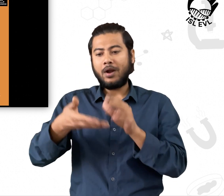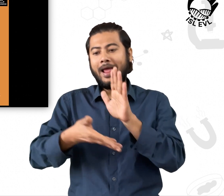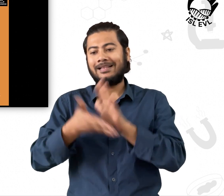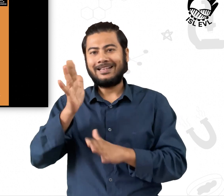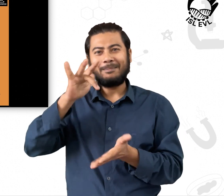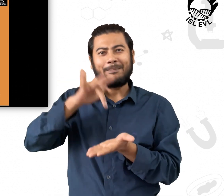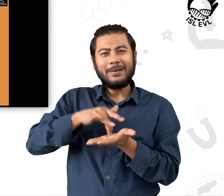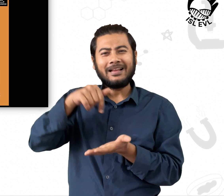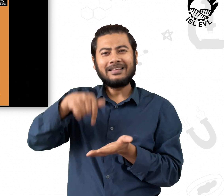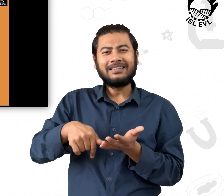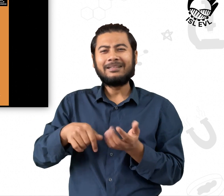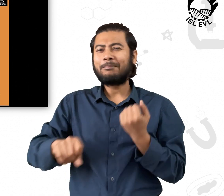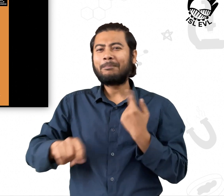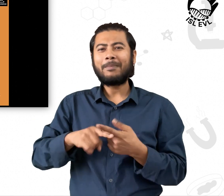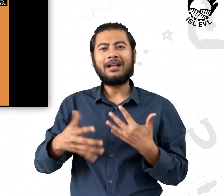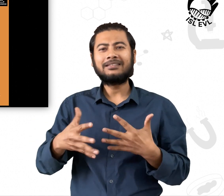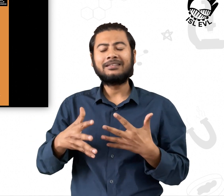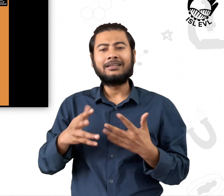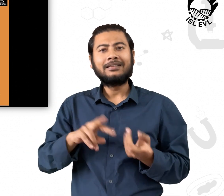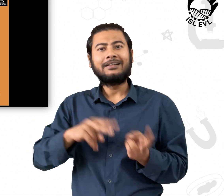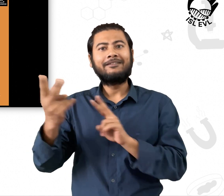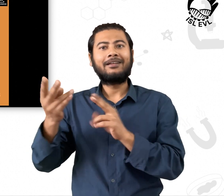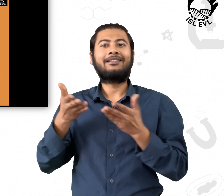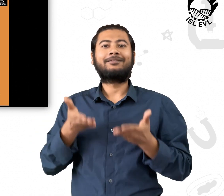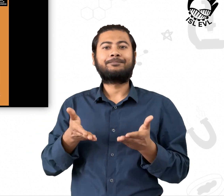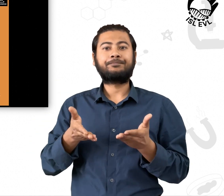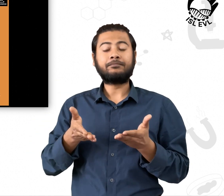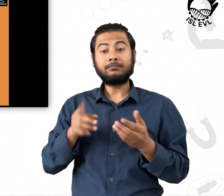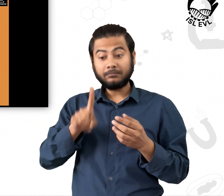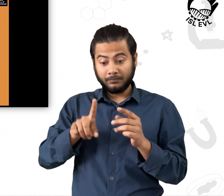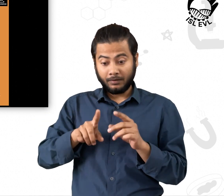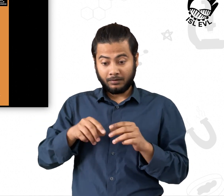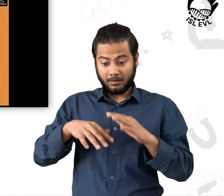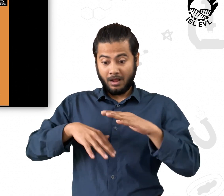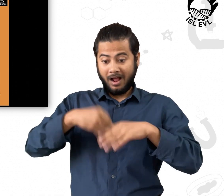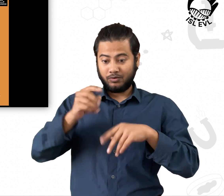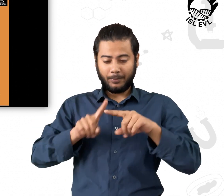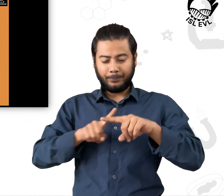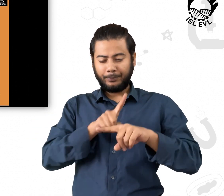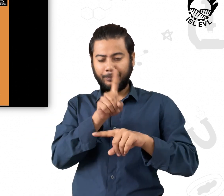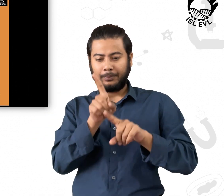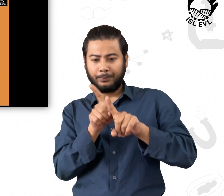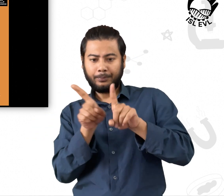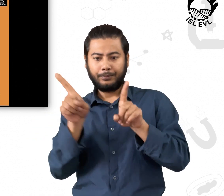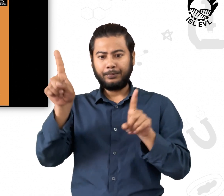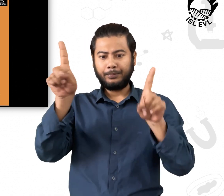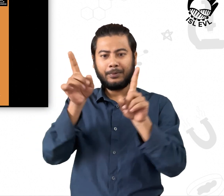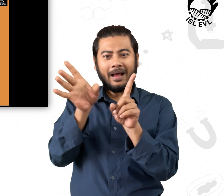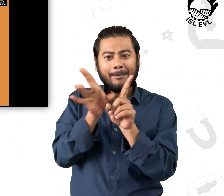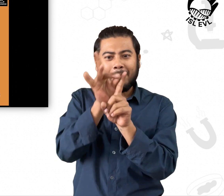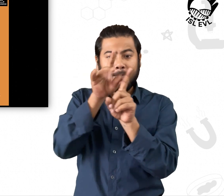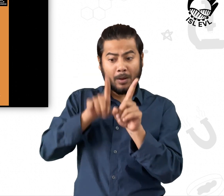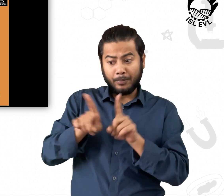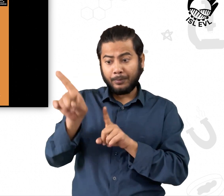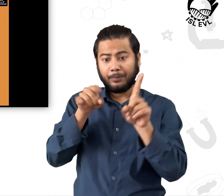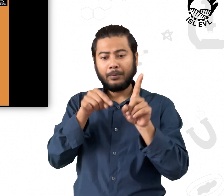can escape out of that unfavorable condition. So, bacteria make these spores on their hyphae